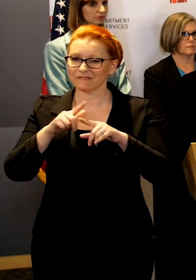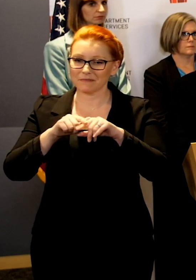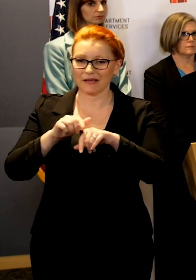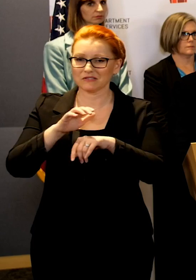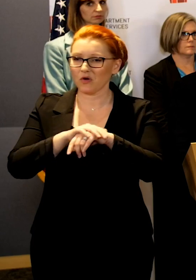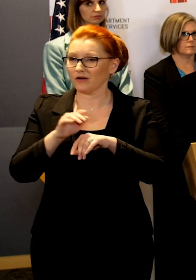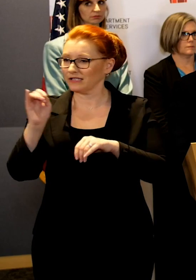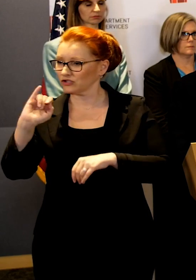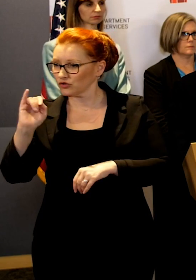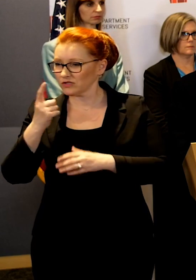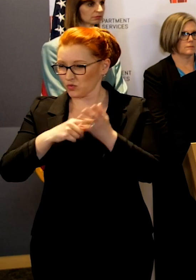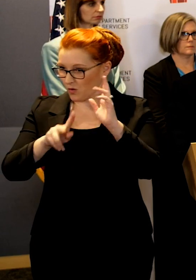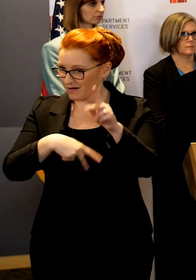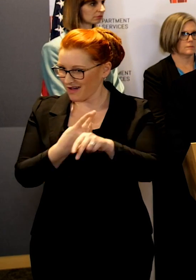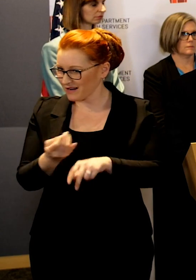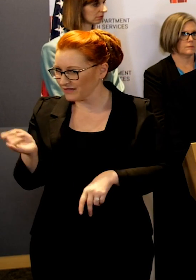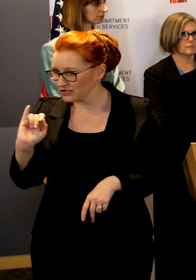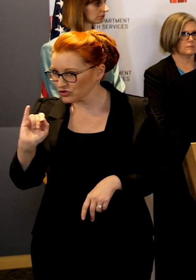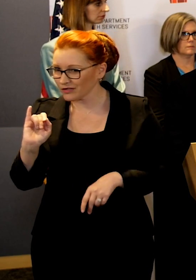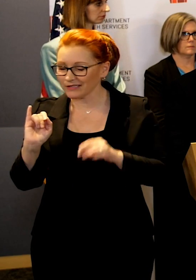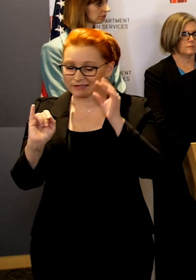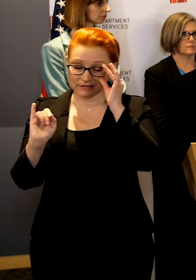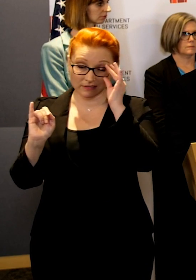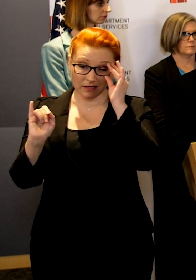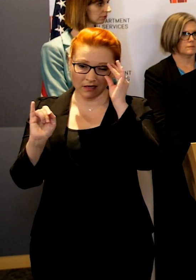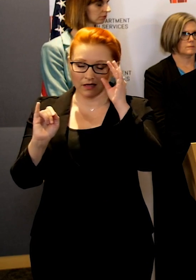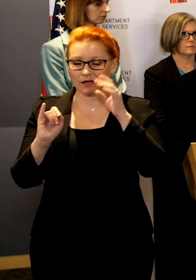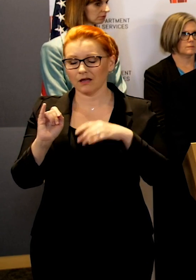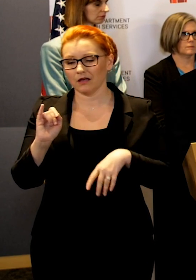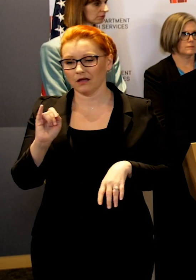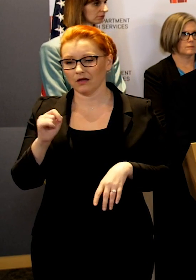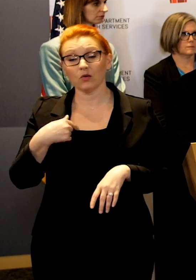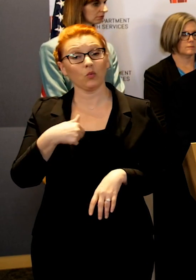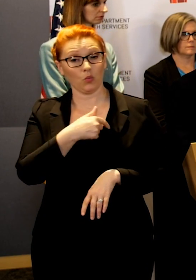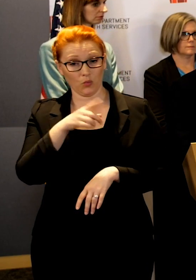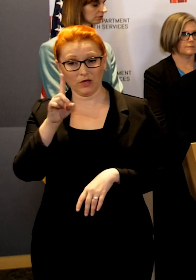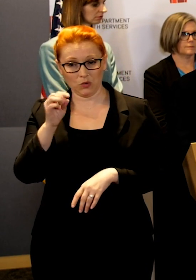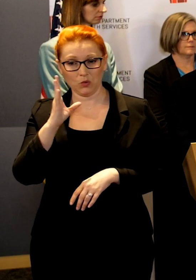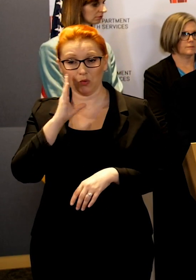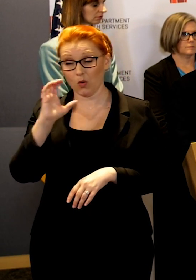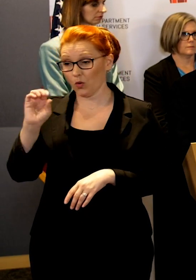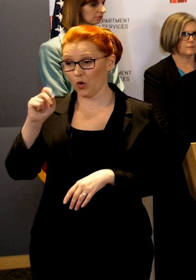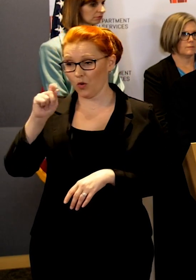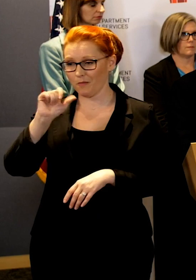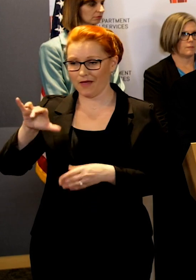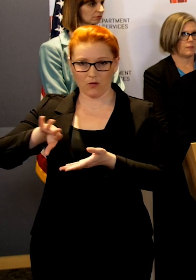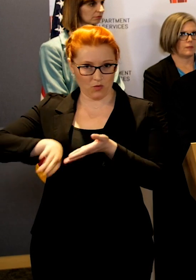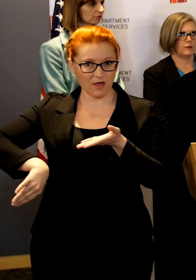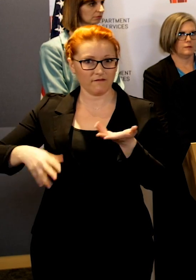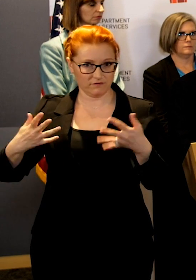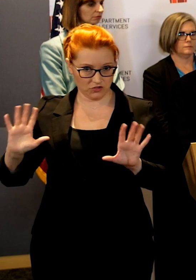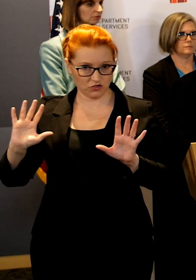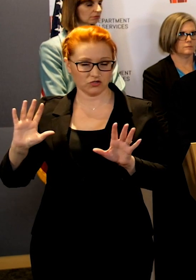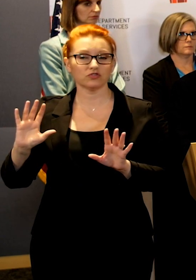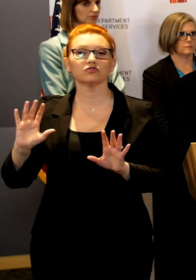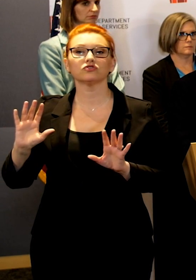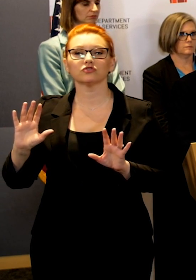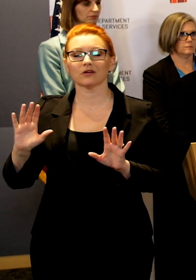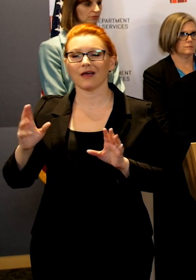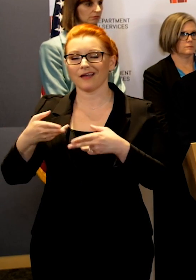what type of insurance you have. And we do know that they've waived copays and that it should be considered